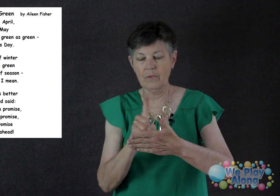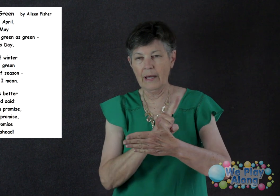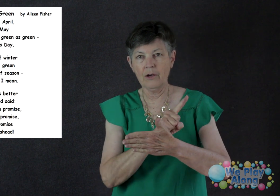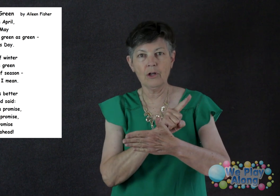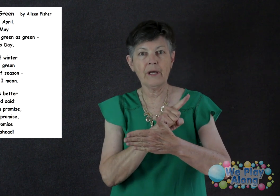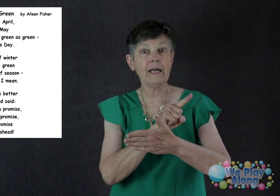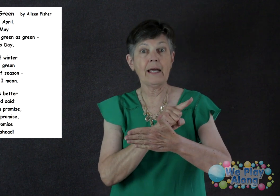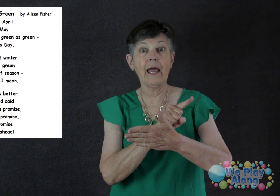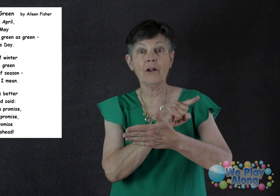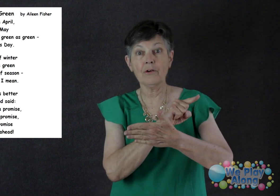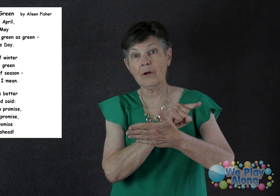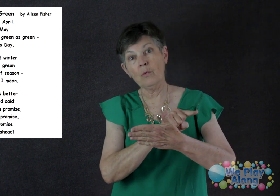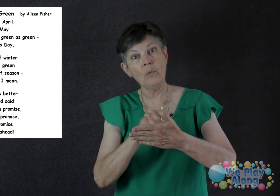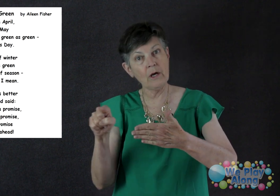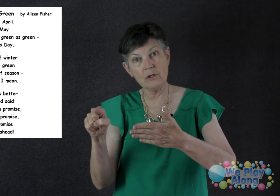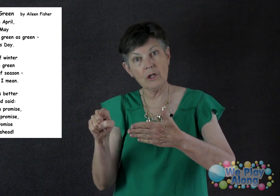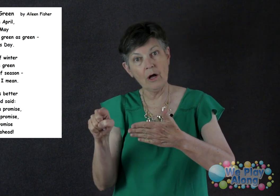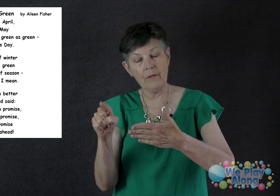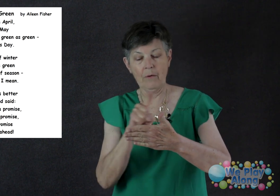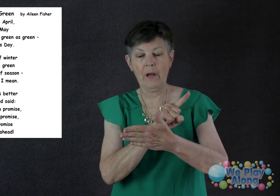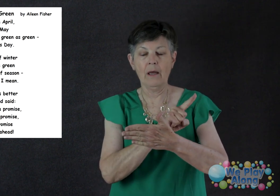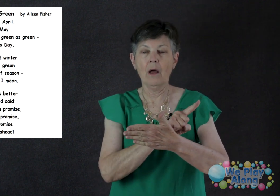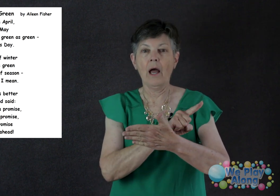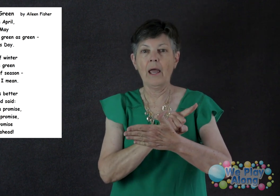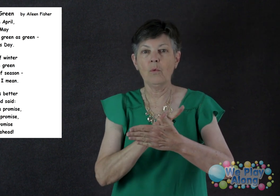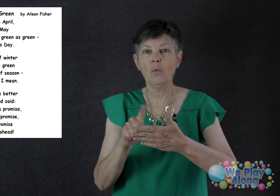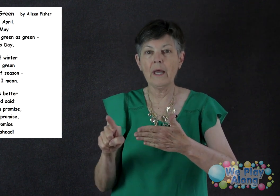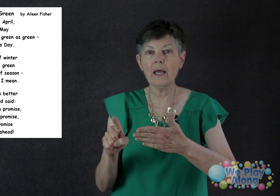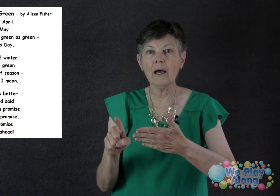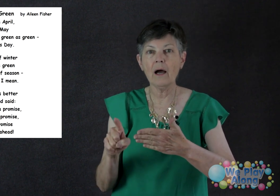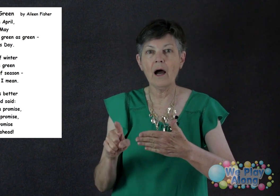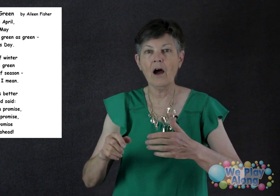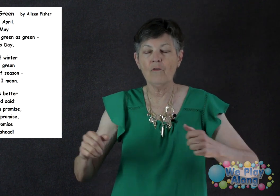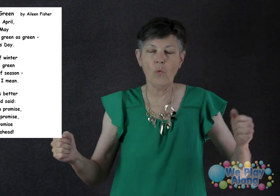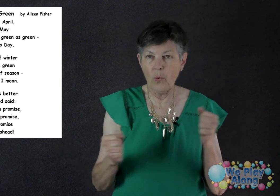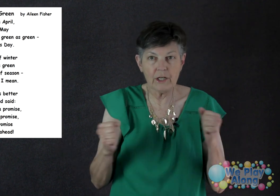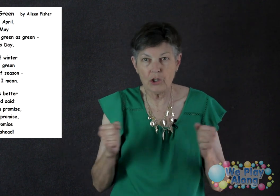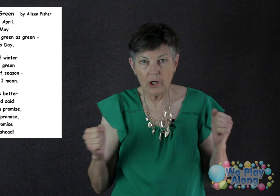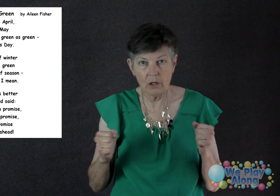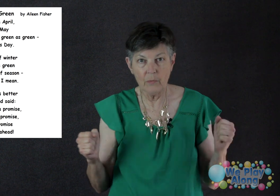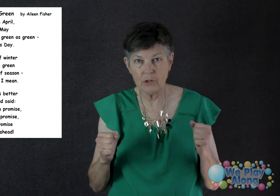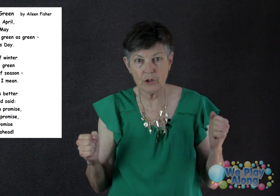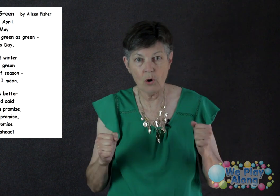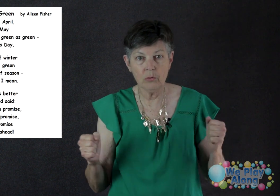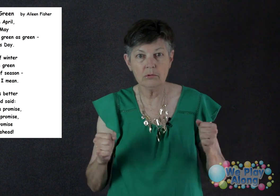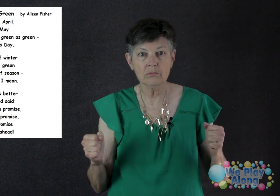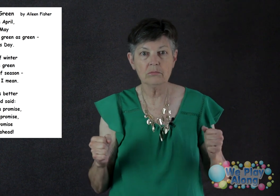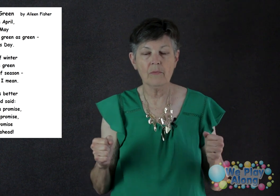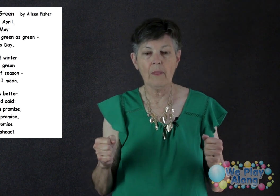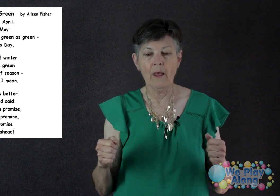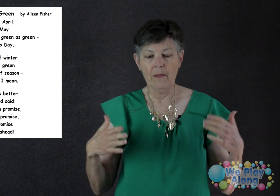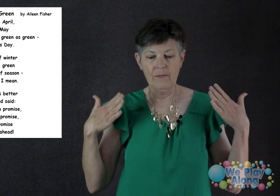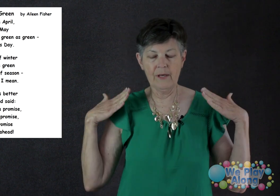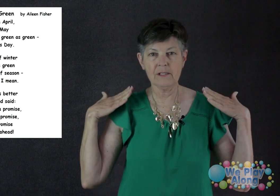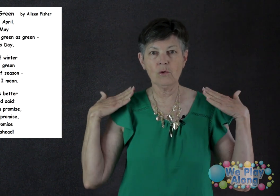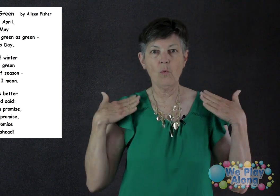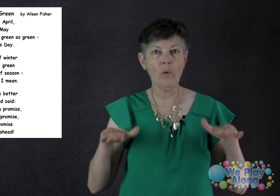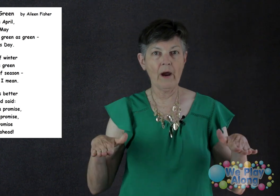like you're looking at a calendar and a week goes along that way. A week of winter, winter's cold, this